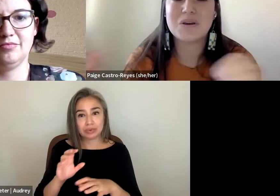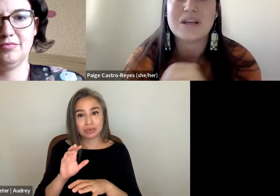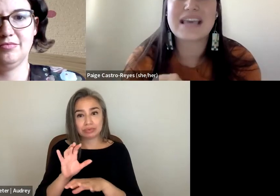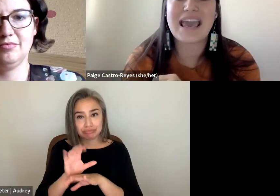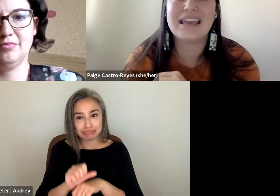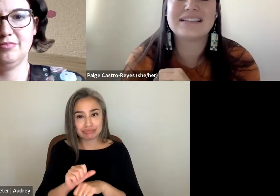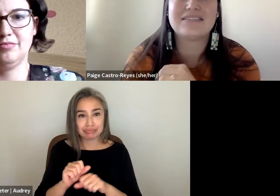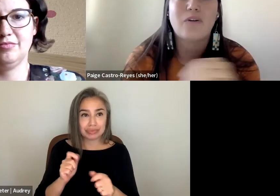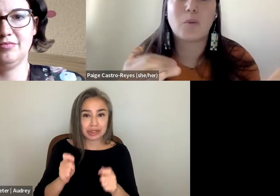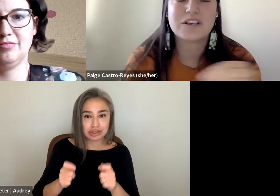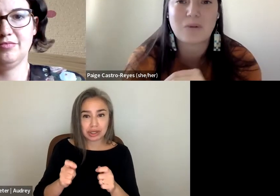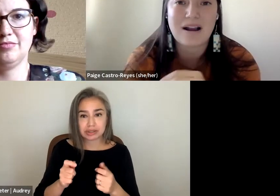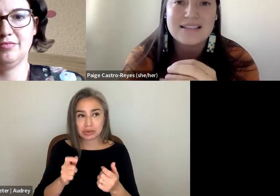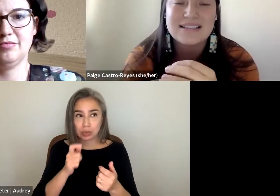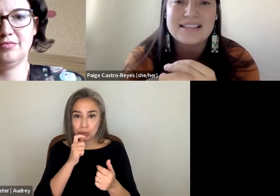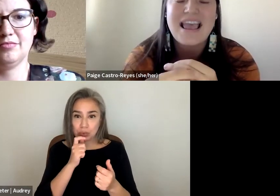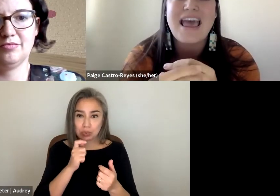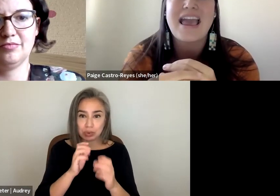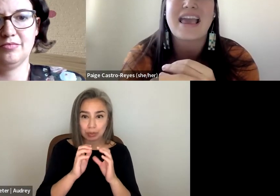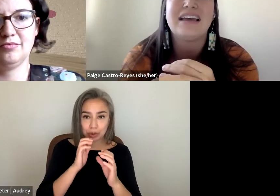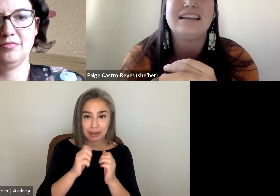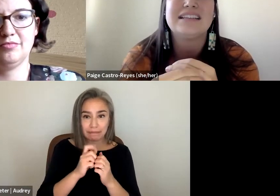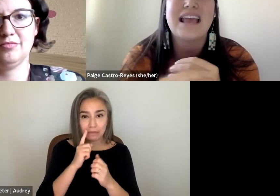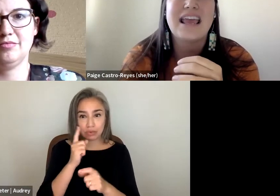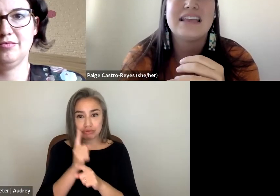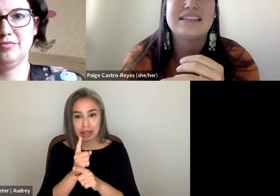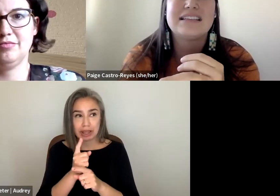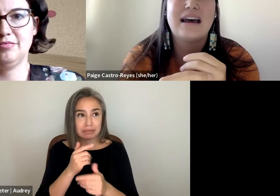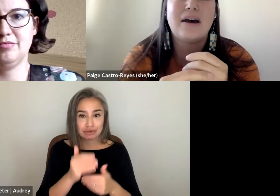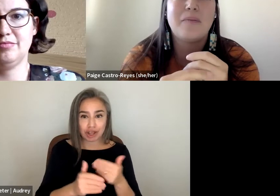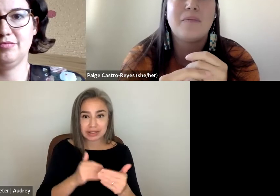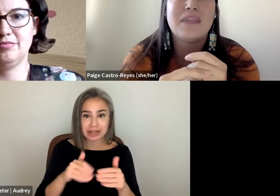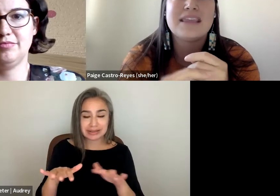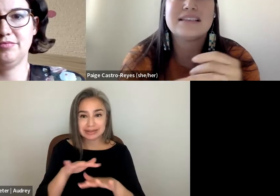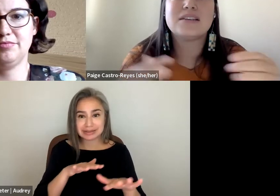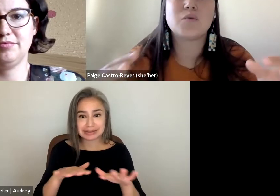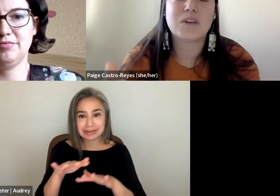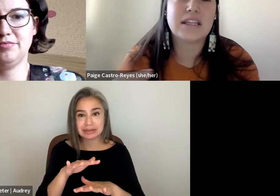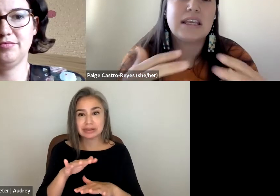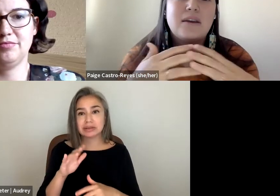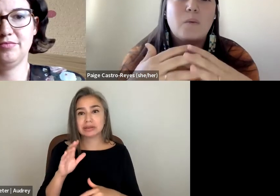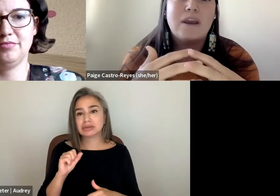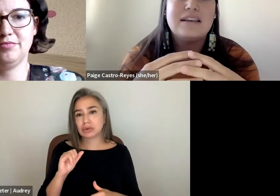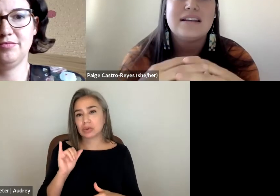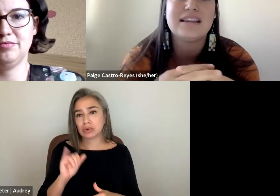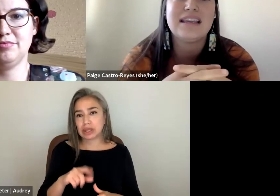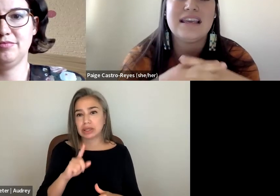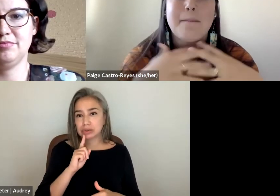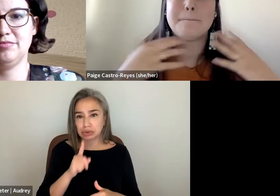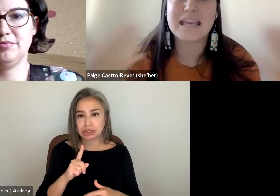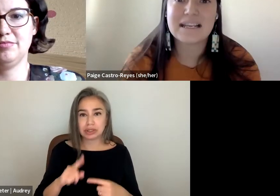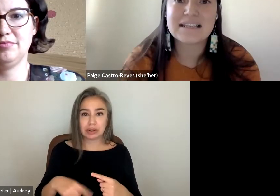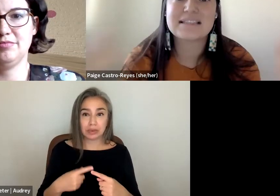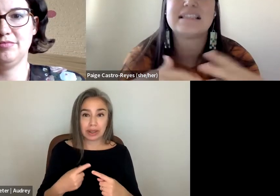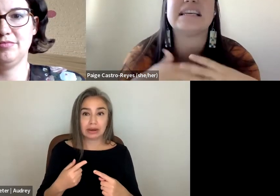to communicate for which process. And this is really when